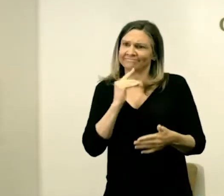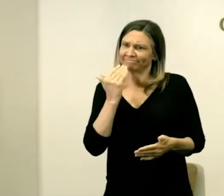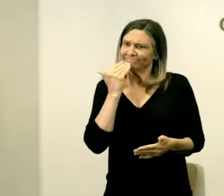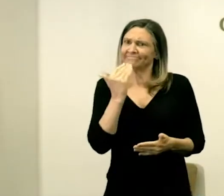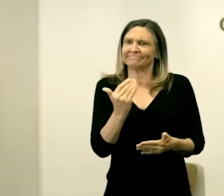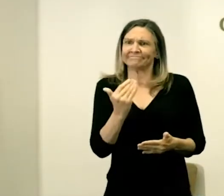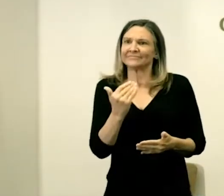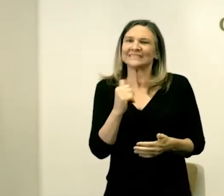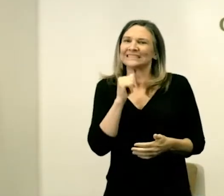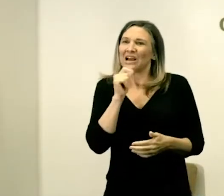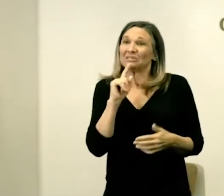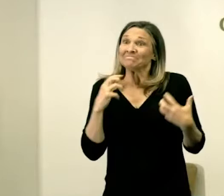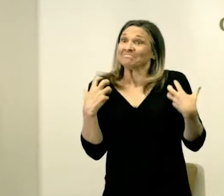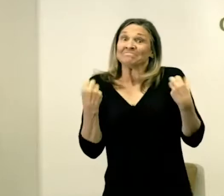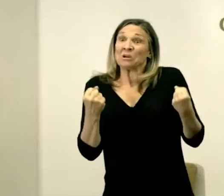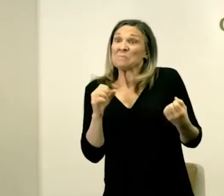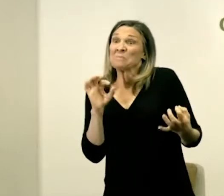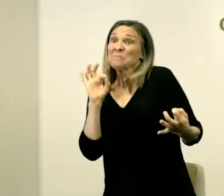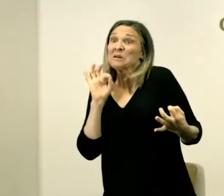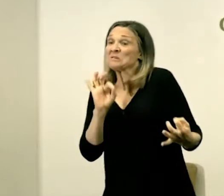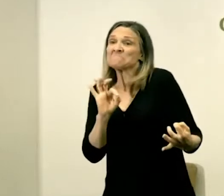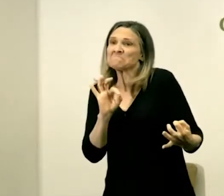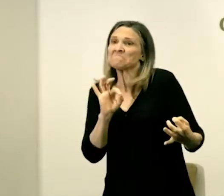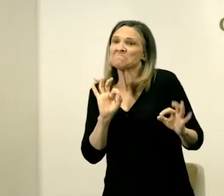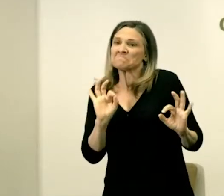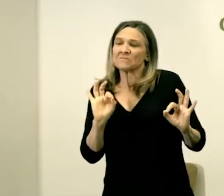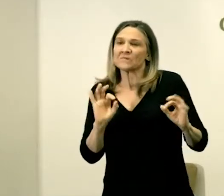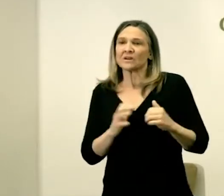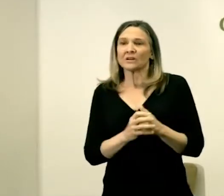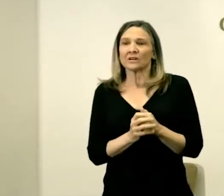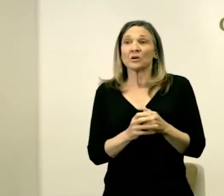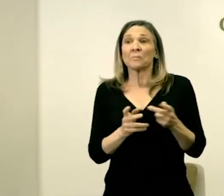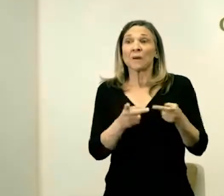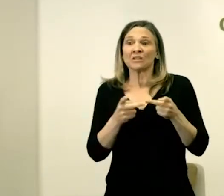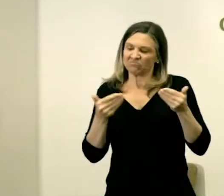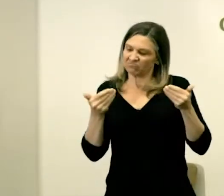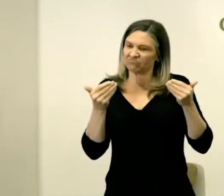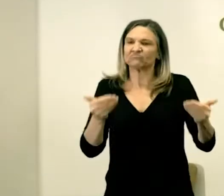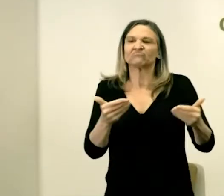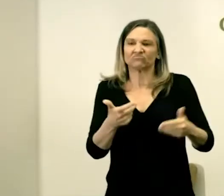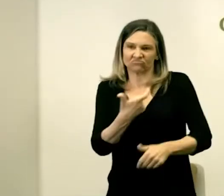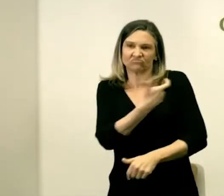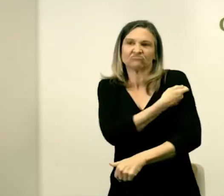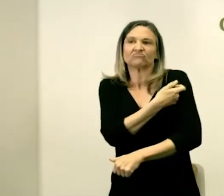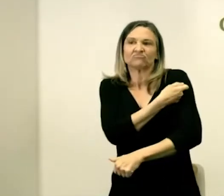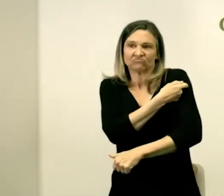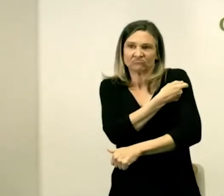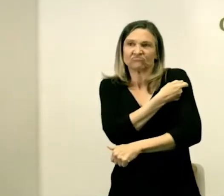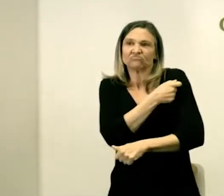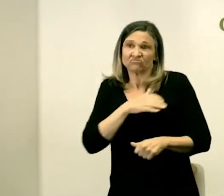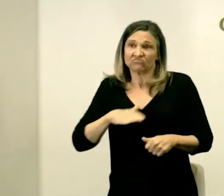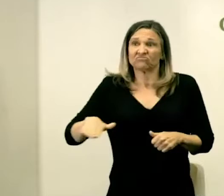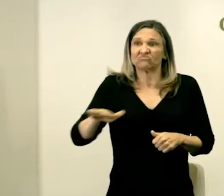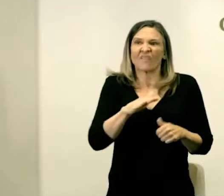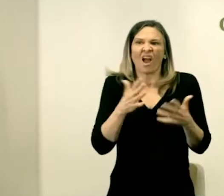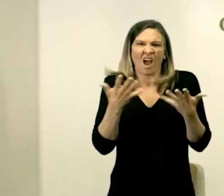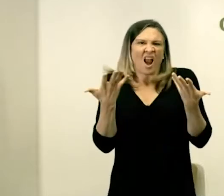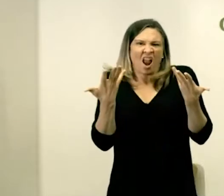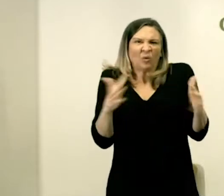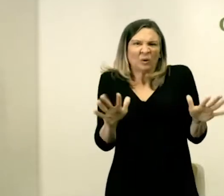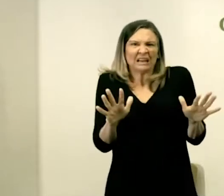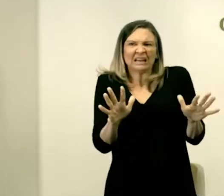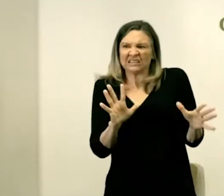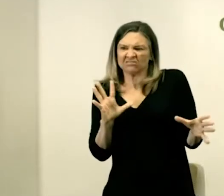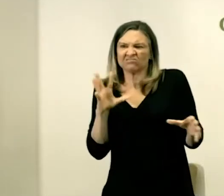we are perfectly positioned to vaccinate our communities because this is already part of our primary care